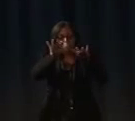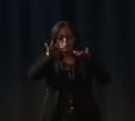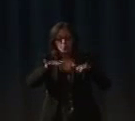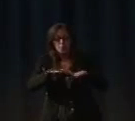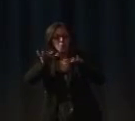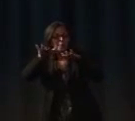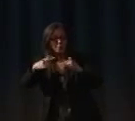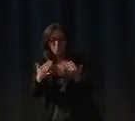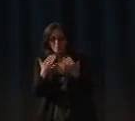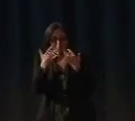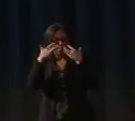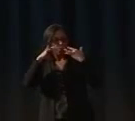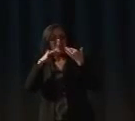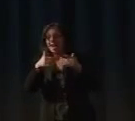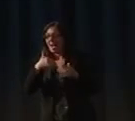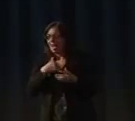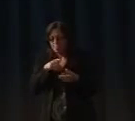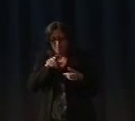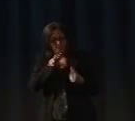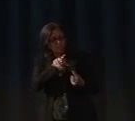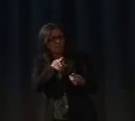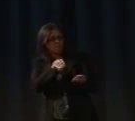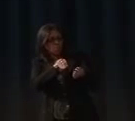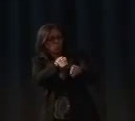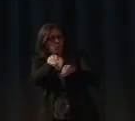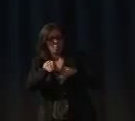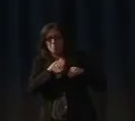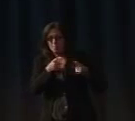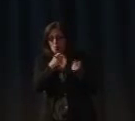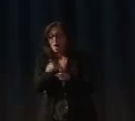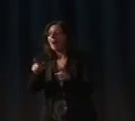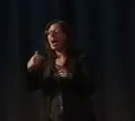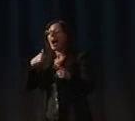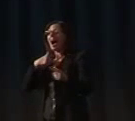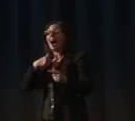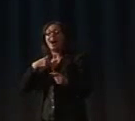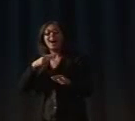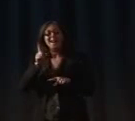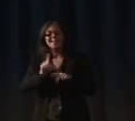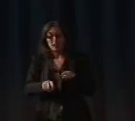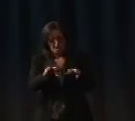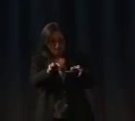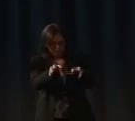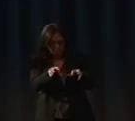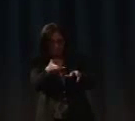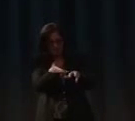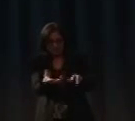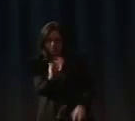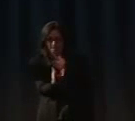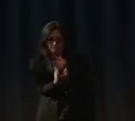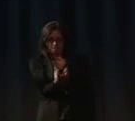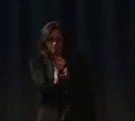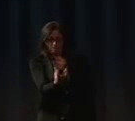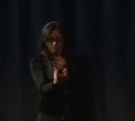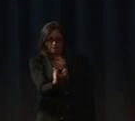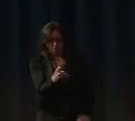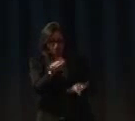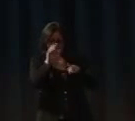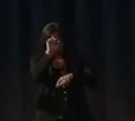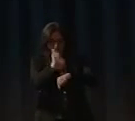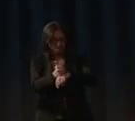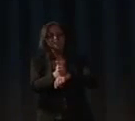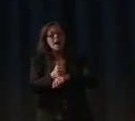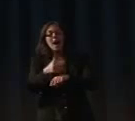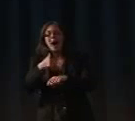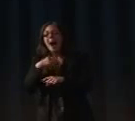an object, you have to interrupt it in the middle of its trajectory. And then you have to create this very strange idea of a plane